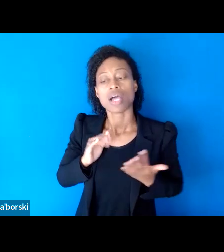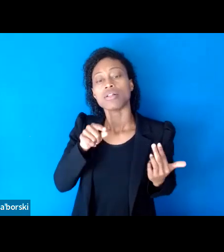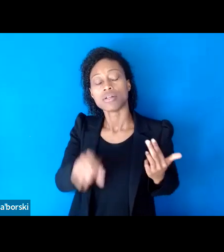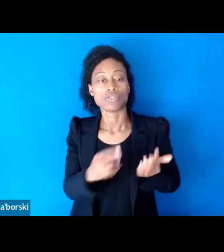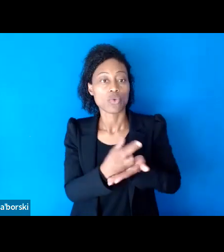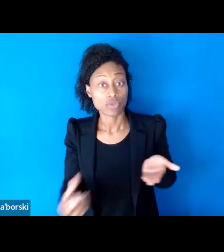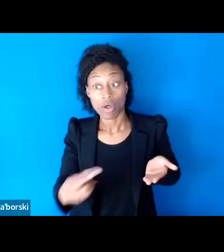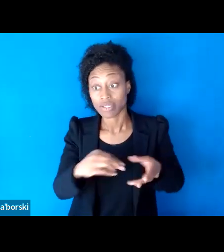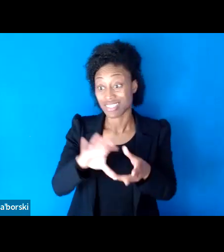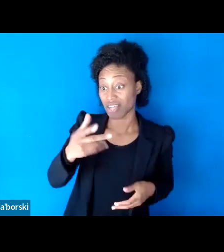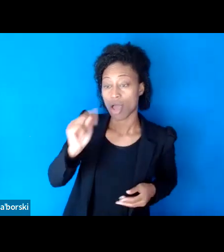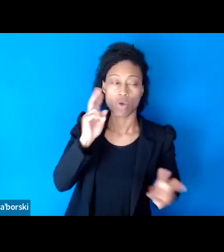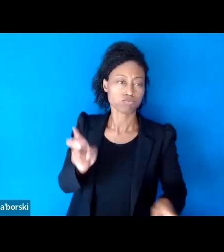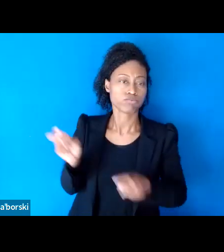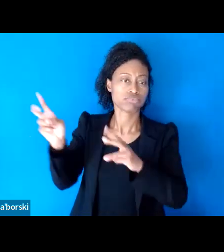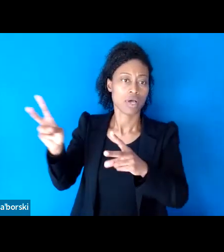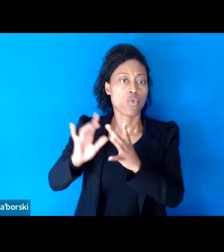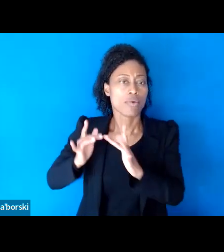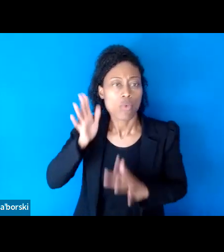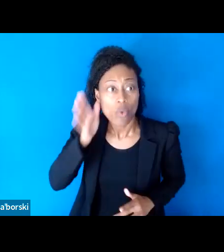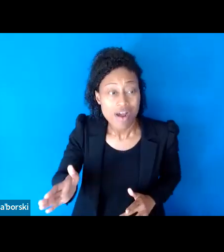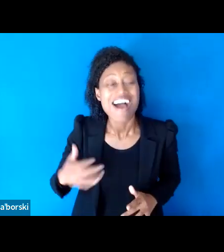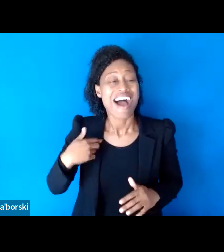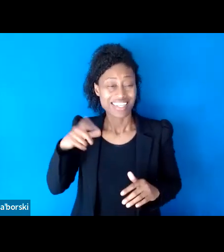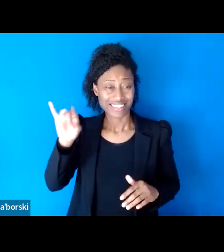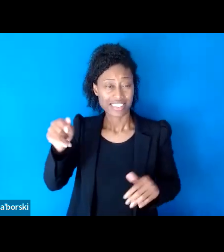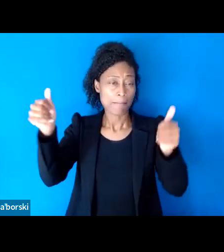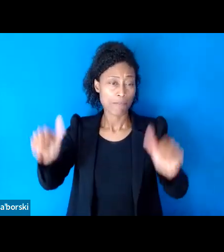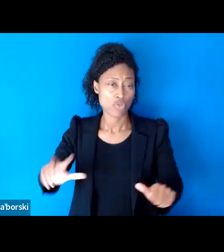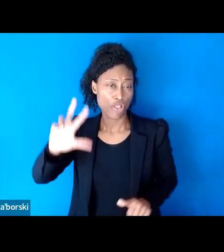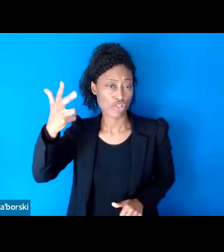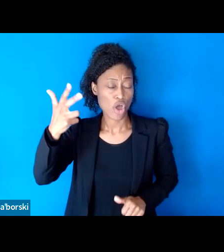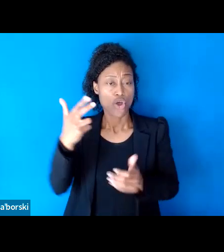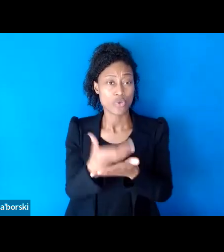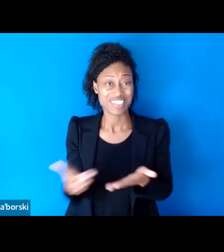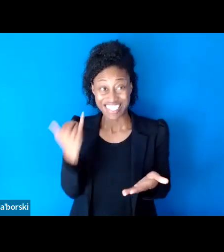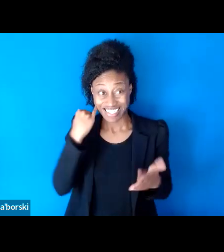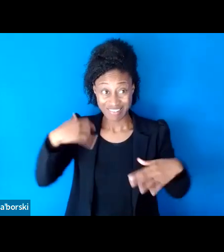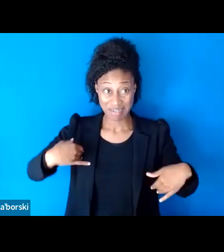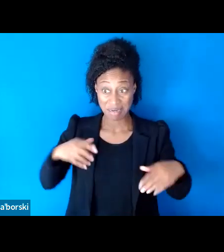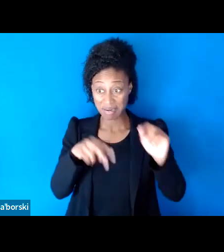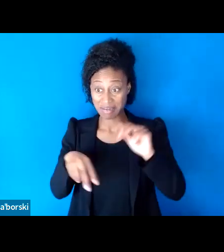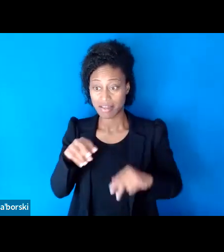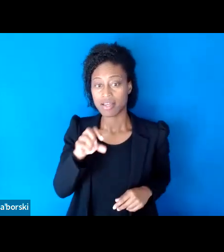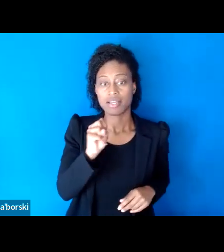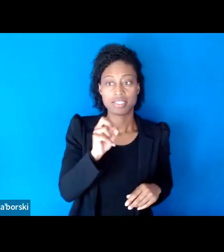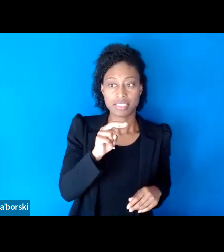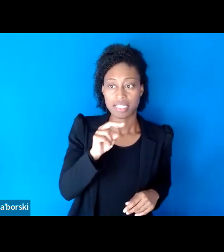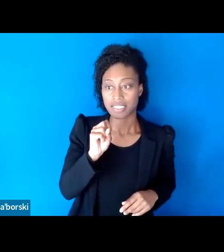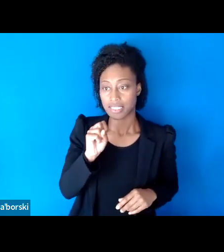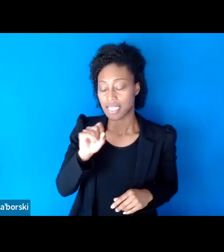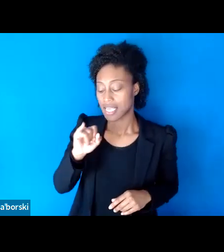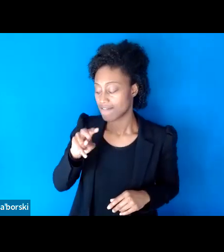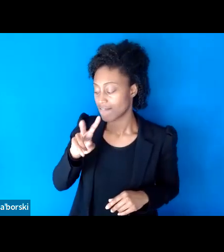website. I posted a third resource. If you have not had the chance to look at Sins Invalid, which